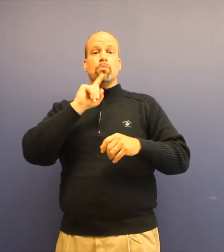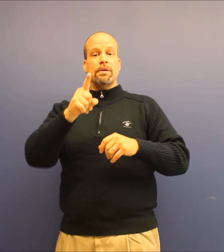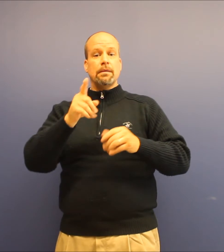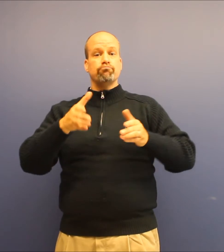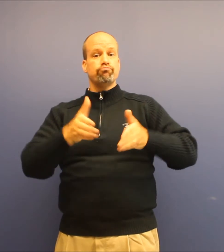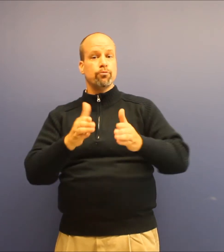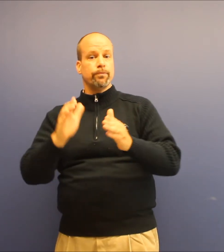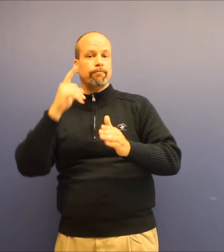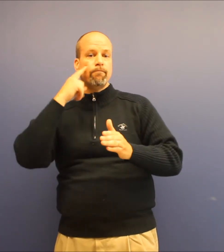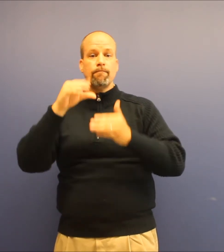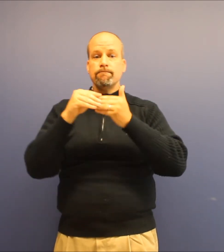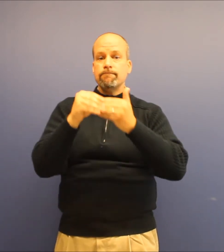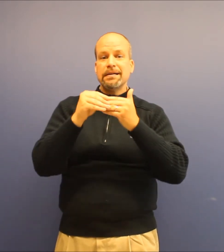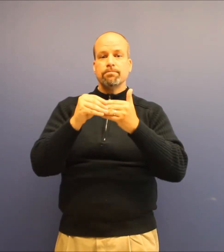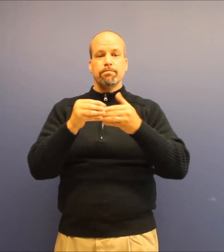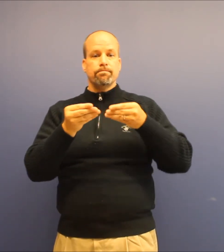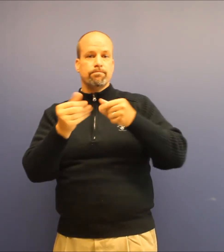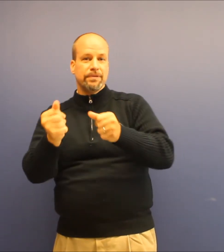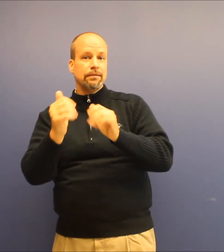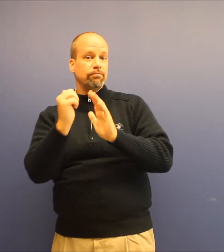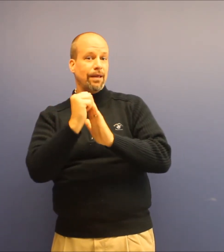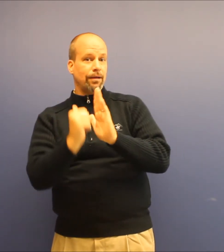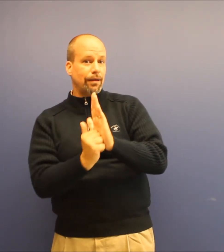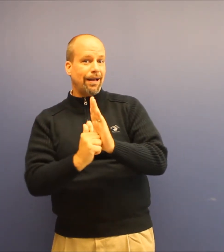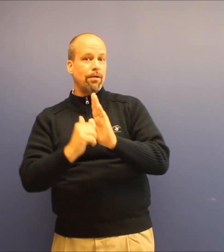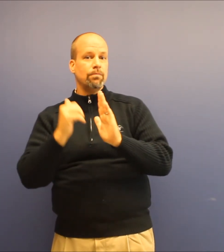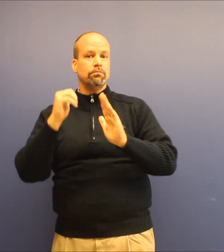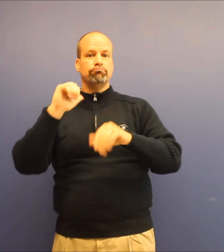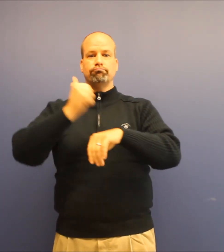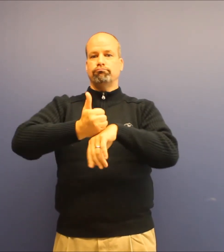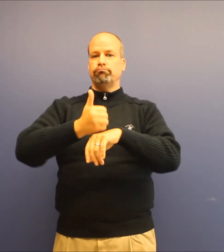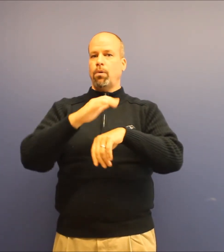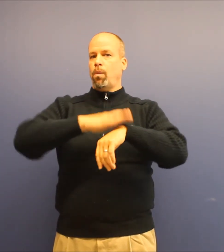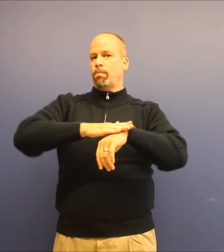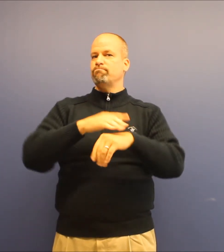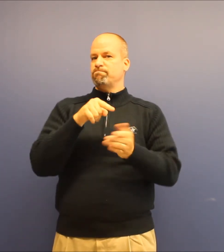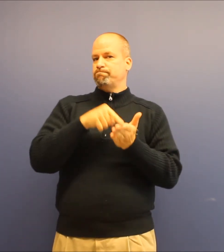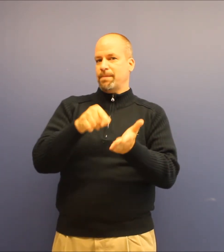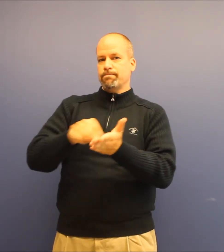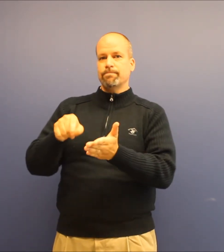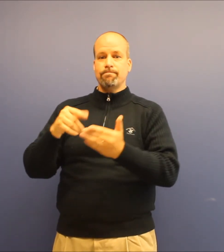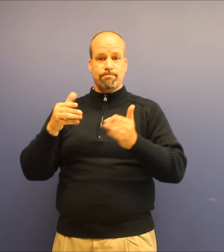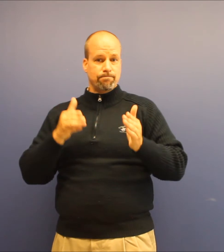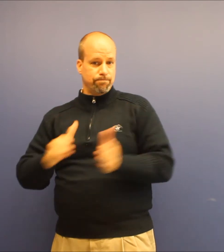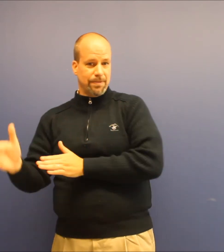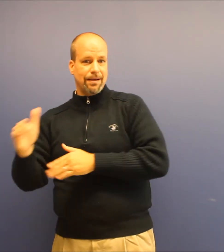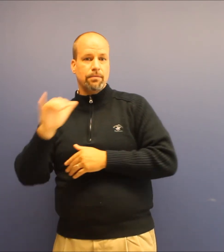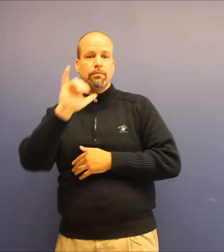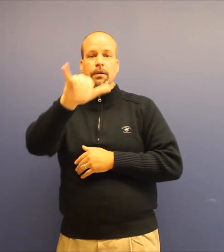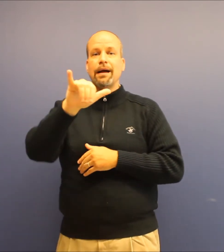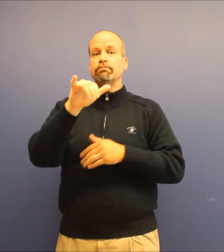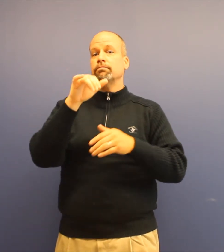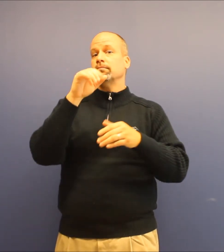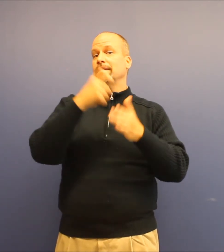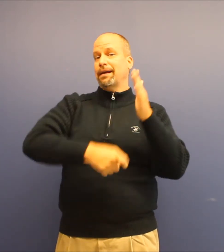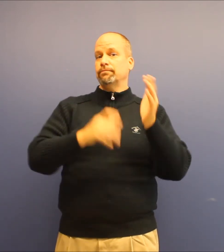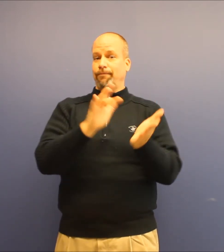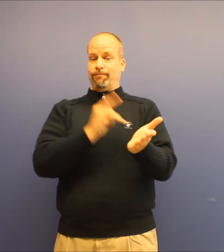But the permission for flexible spending accounts to be used for premium payments will be a tax advantage for those who